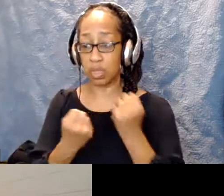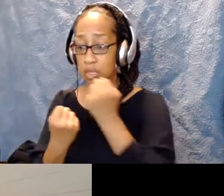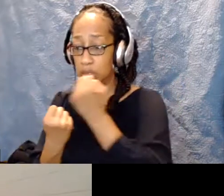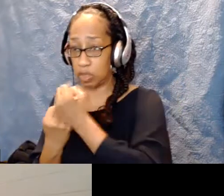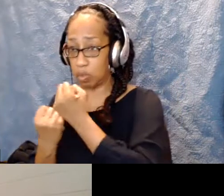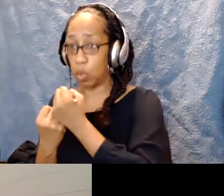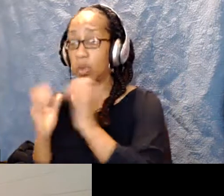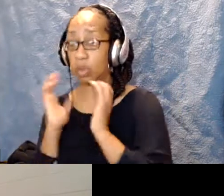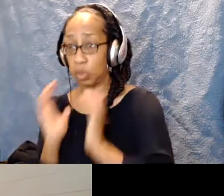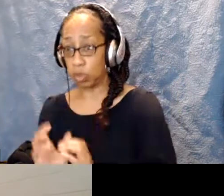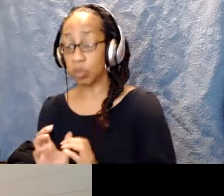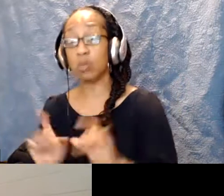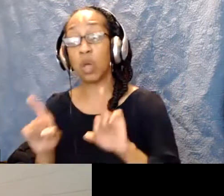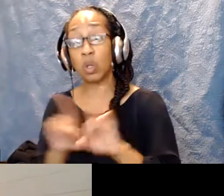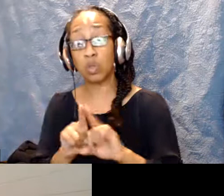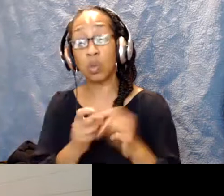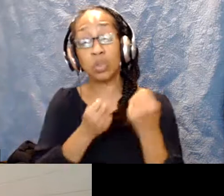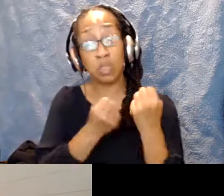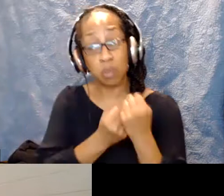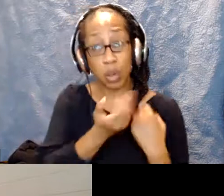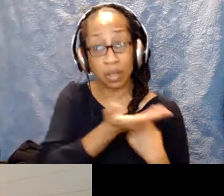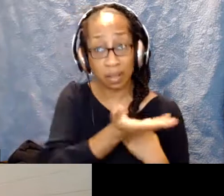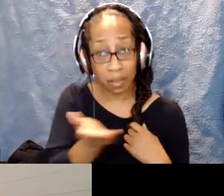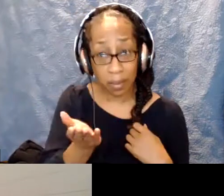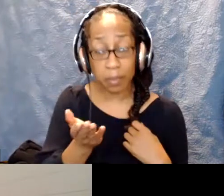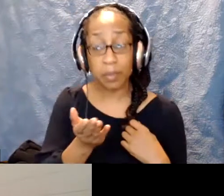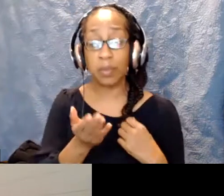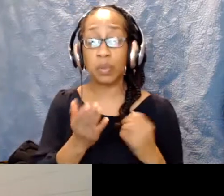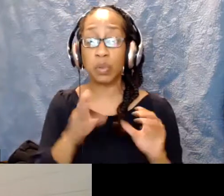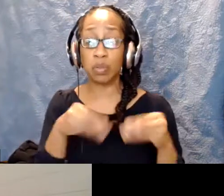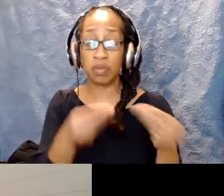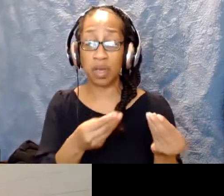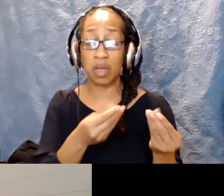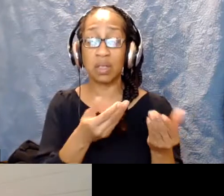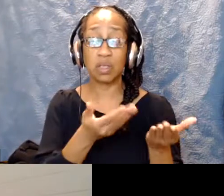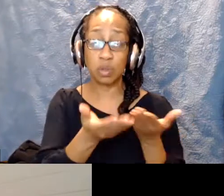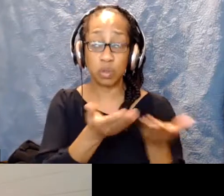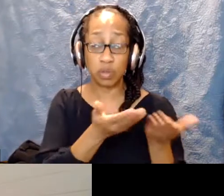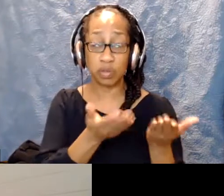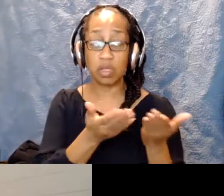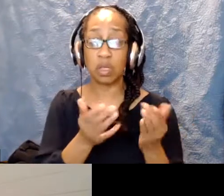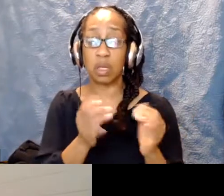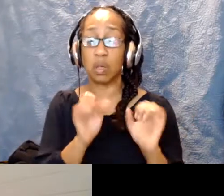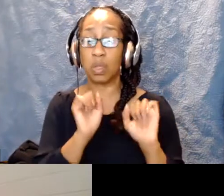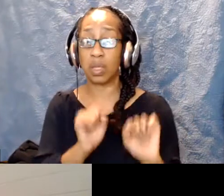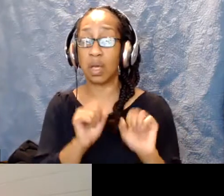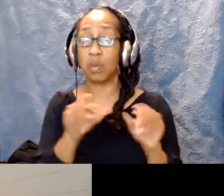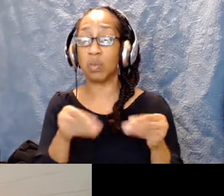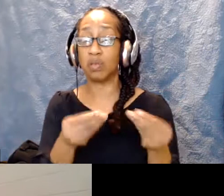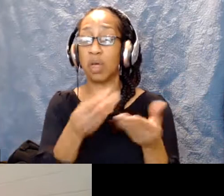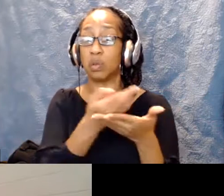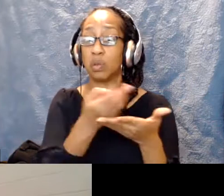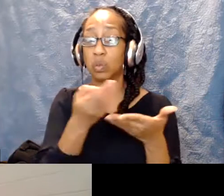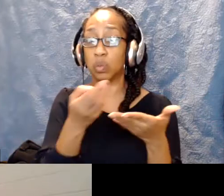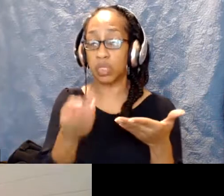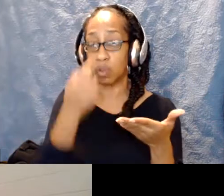them. Because of the different services that we provide here, we're able to provide resources to